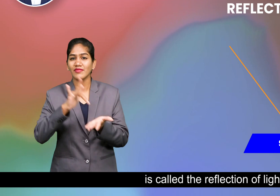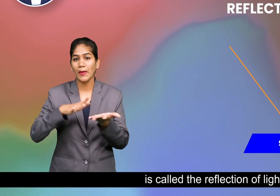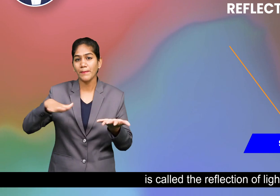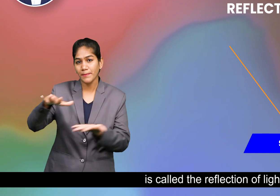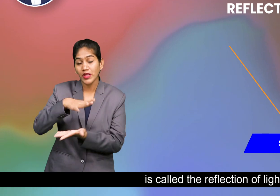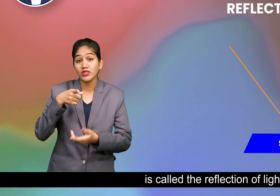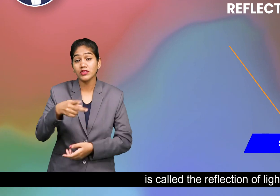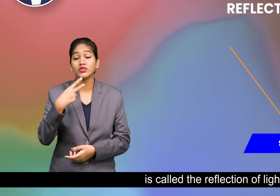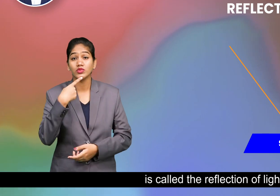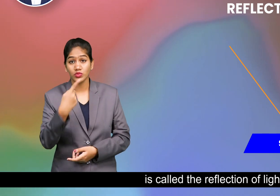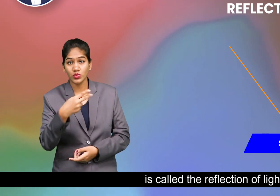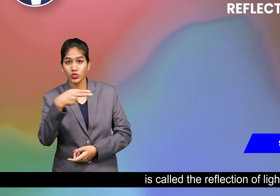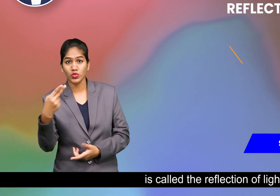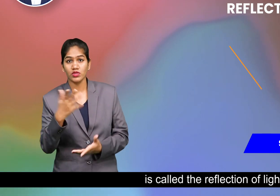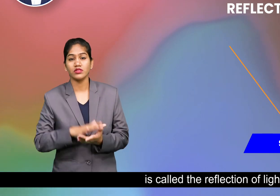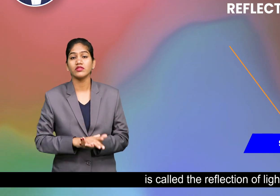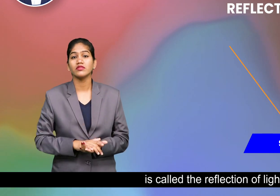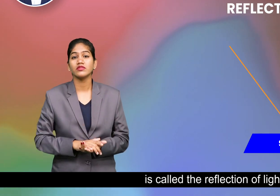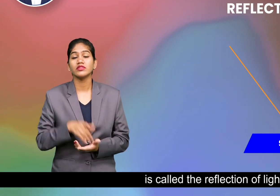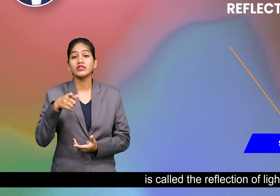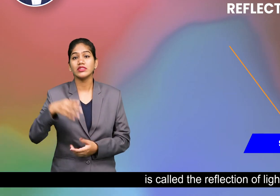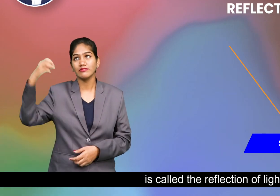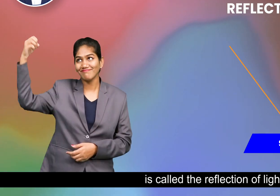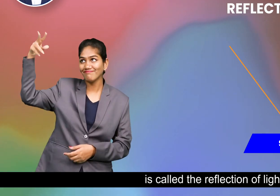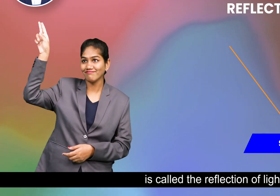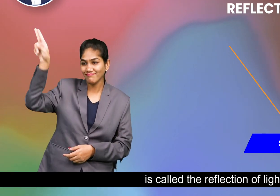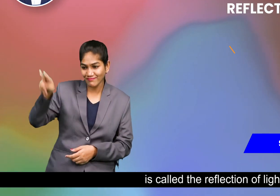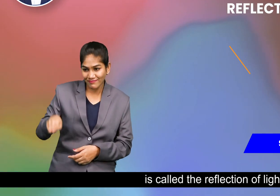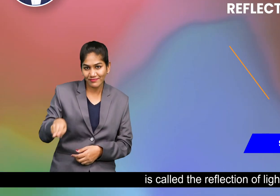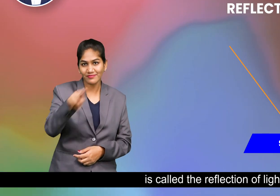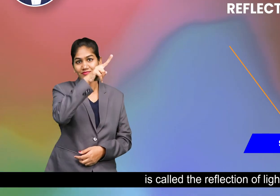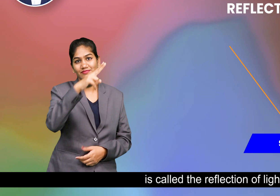surface is called the reflection of light.